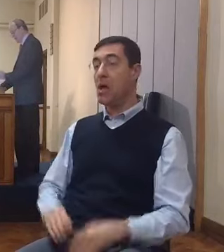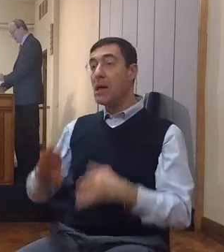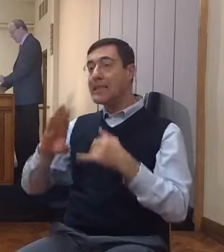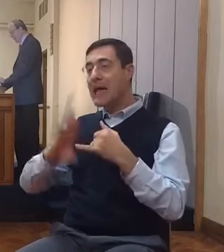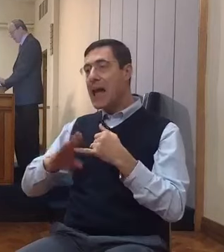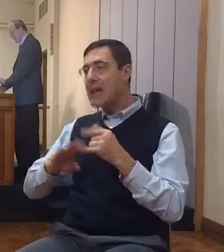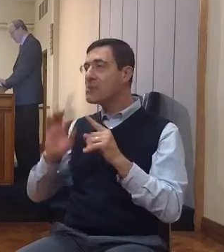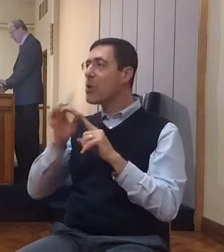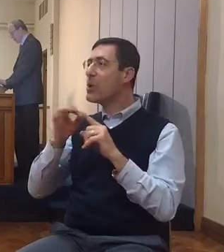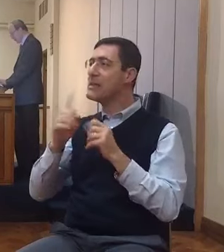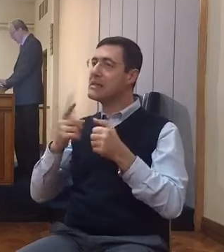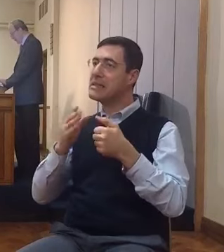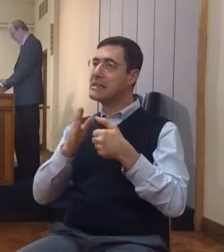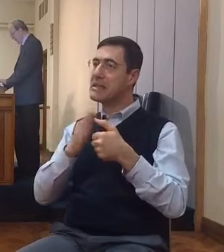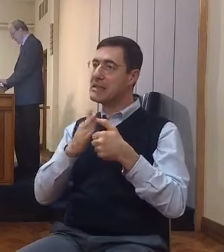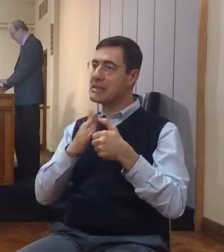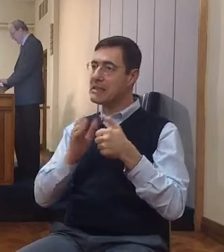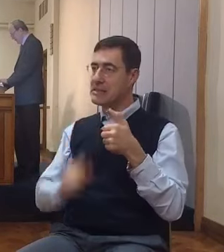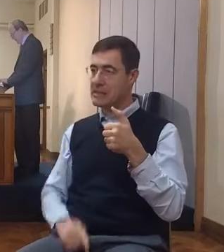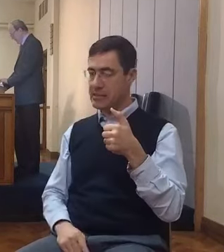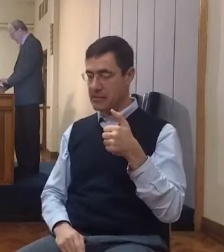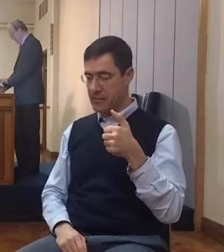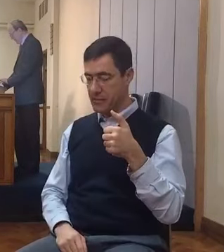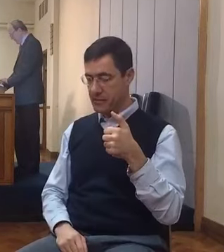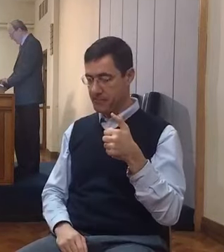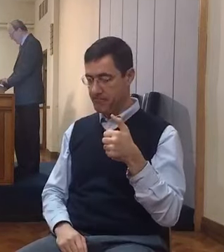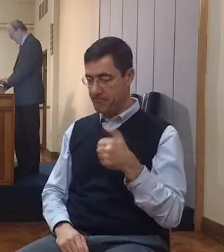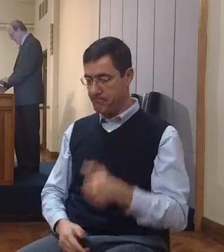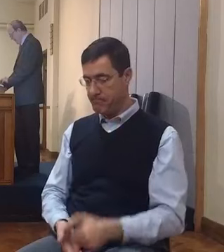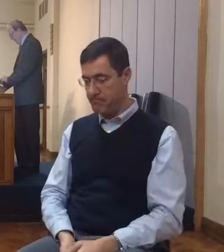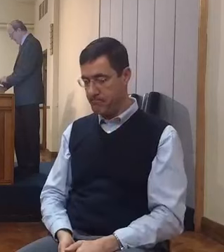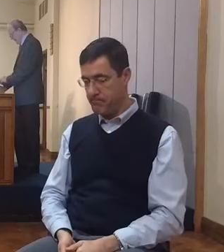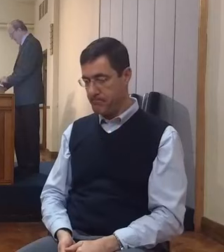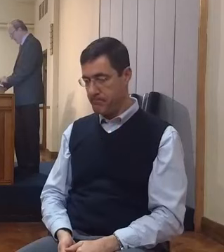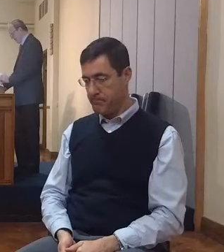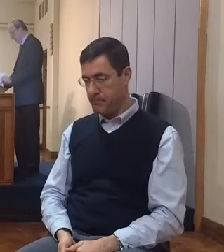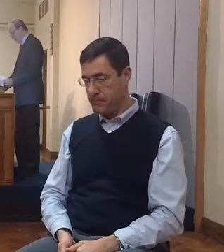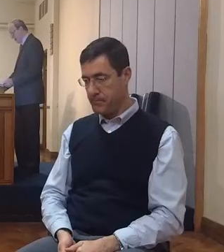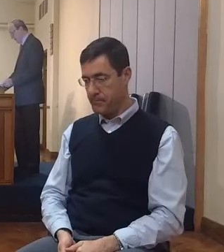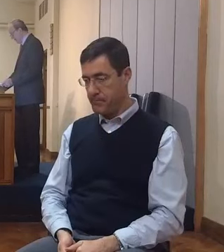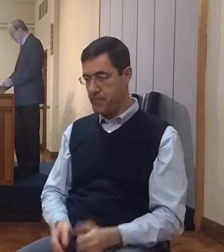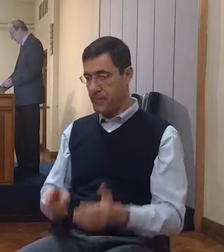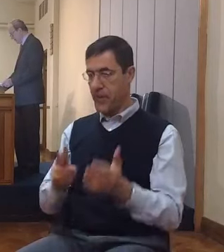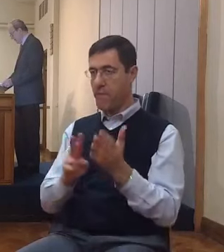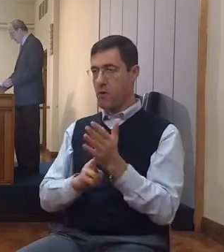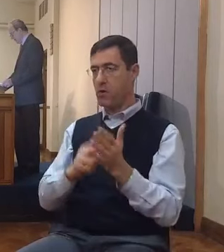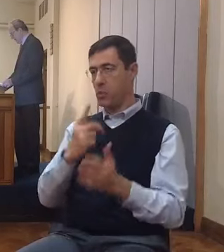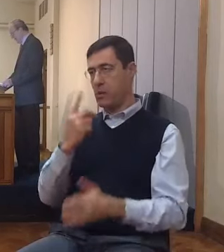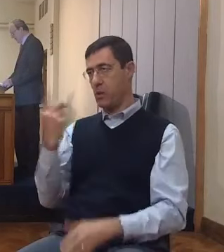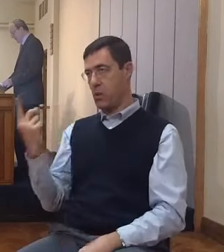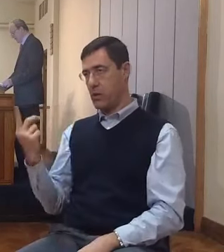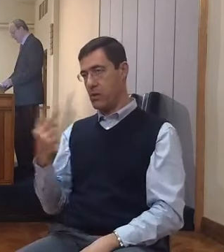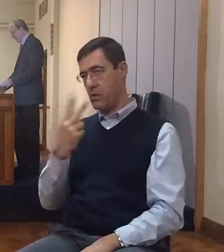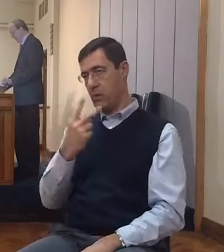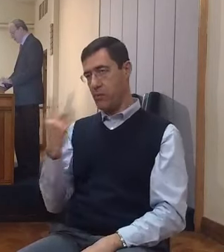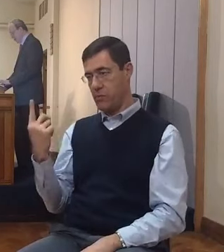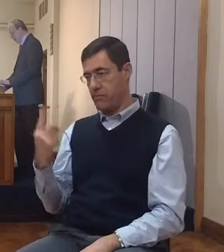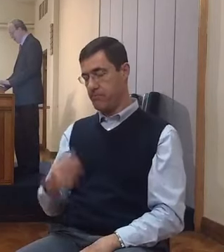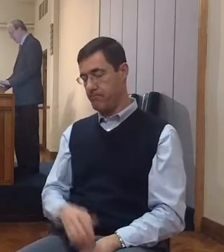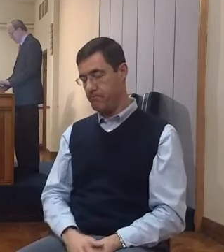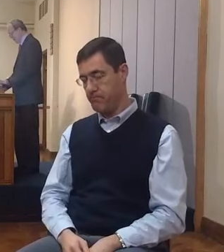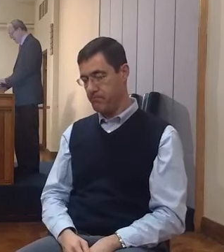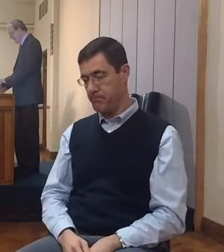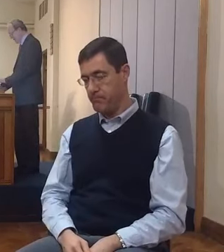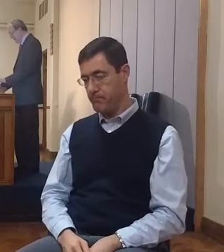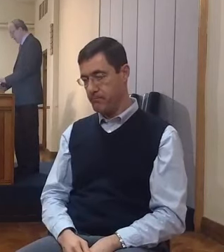this 11th chapter of Joshua. And I go down to verse 21, and this last point